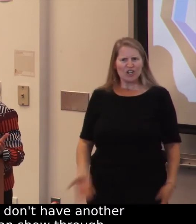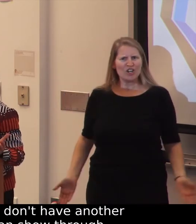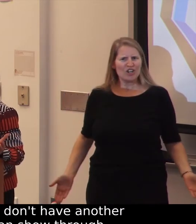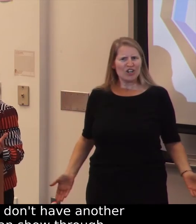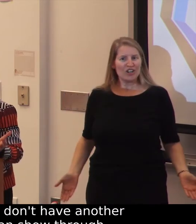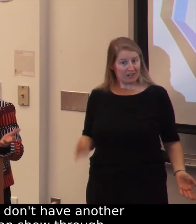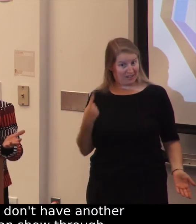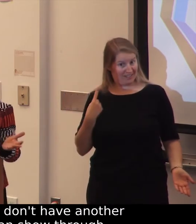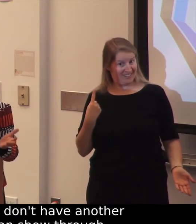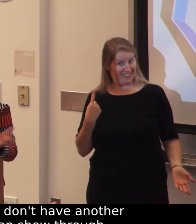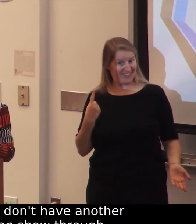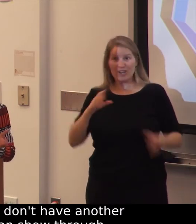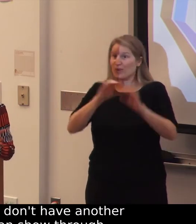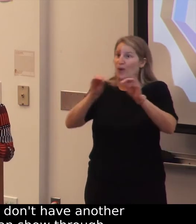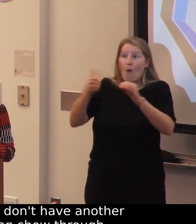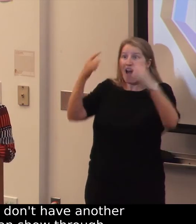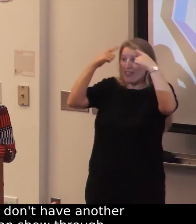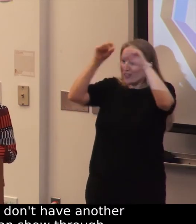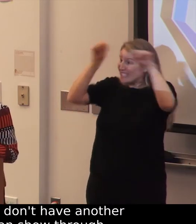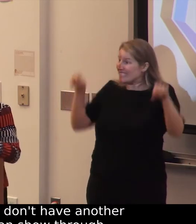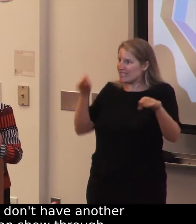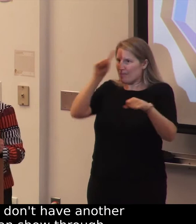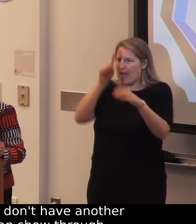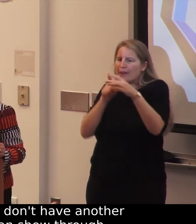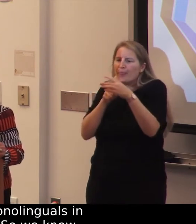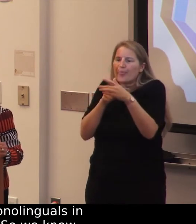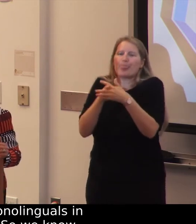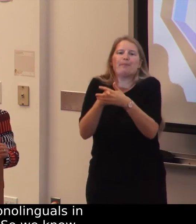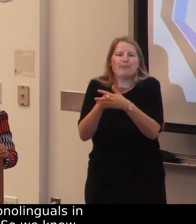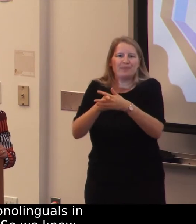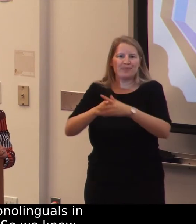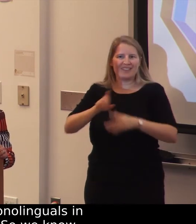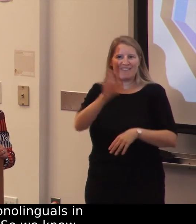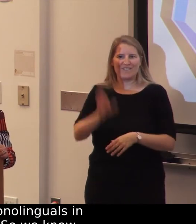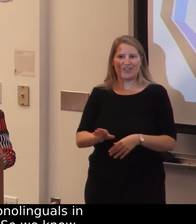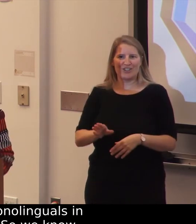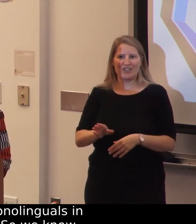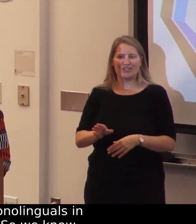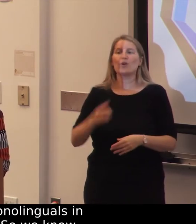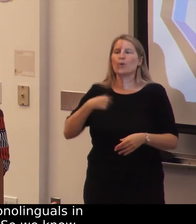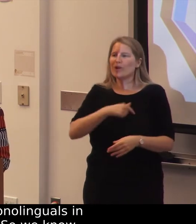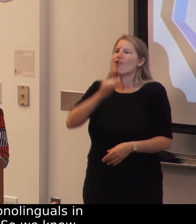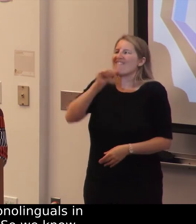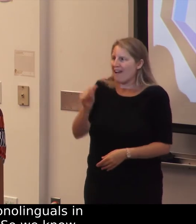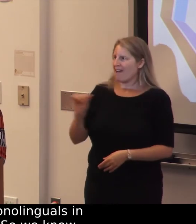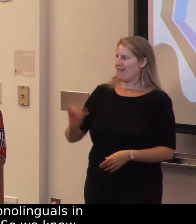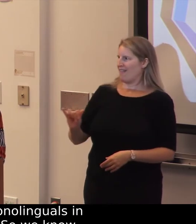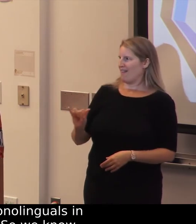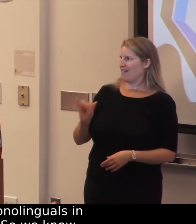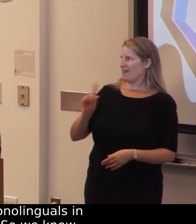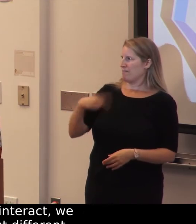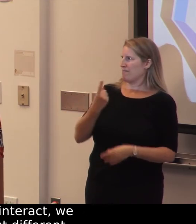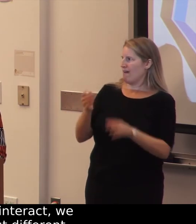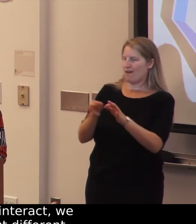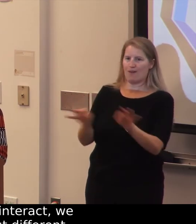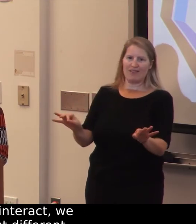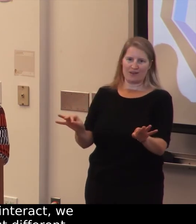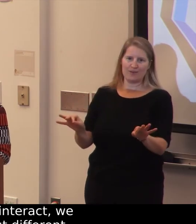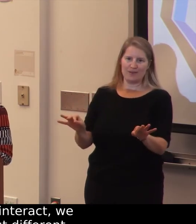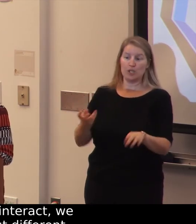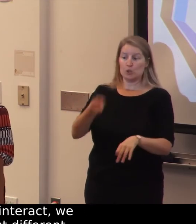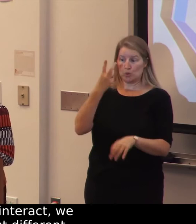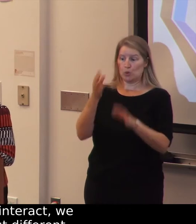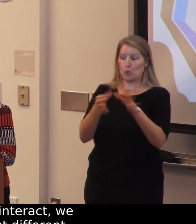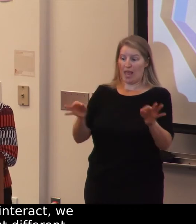Right? Monolinguals don't have another system that can show through, right? So obviously we're not like monolinguals in any way. So we know that our two language